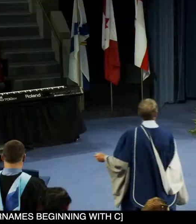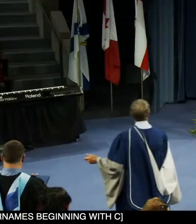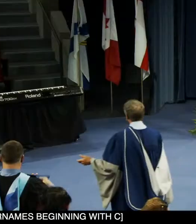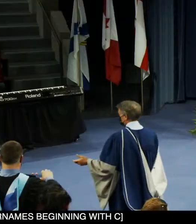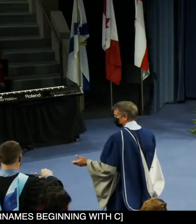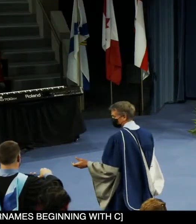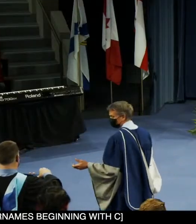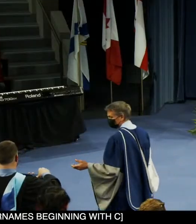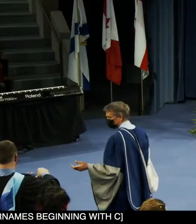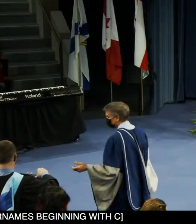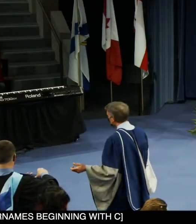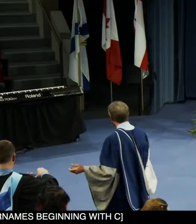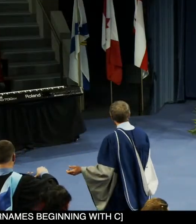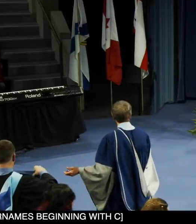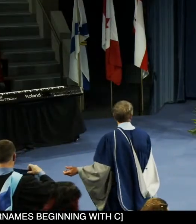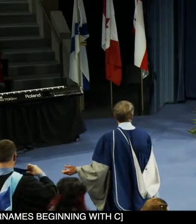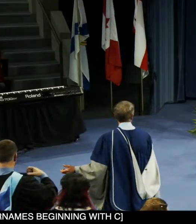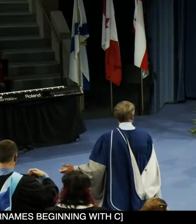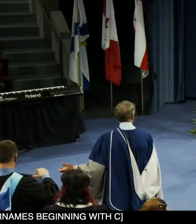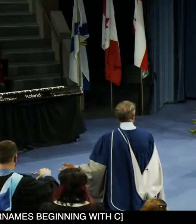Brendan McGrath.